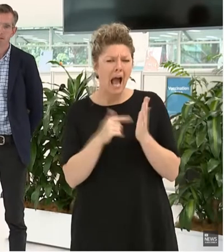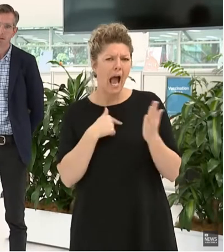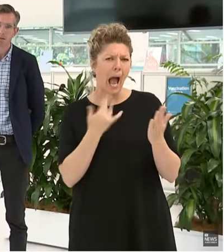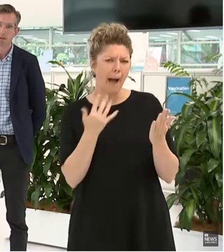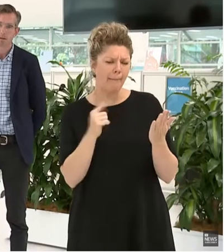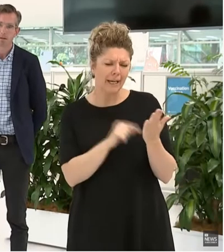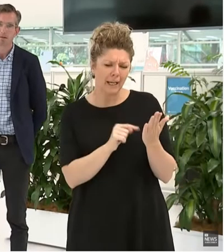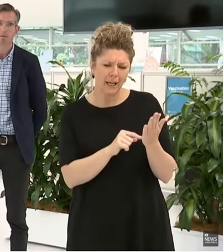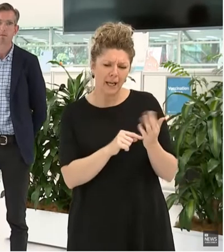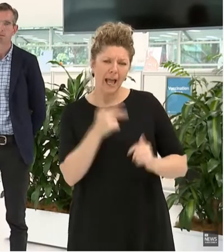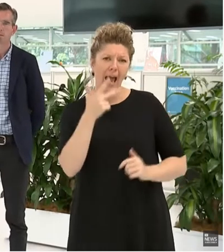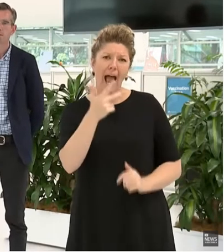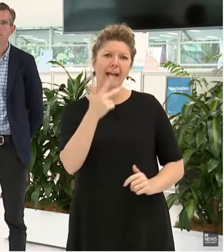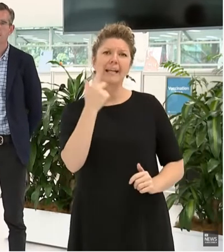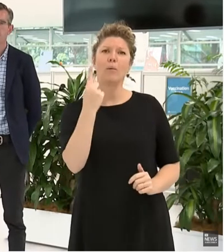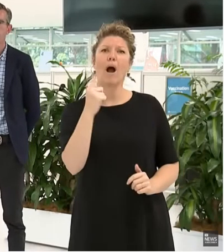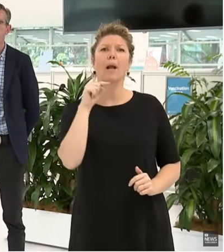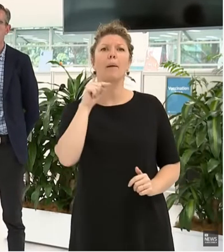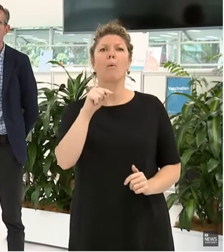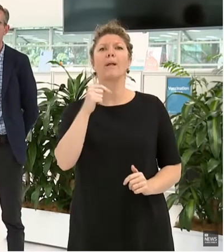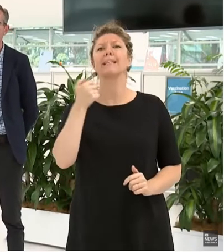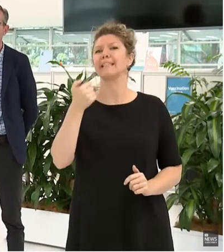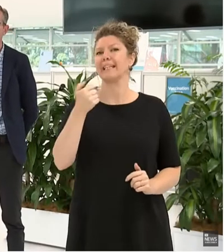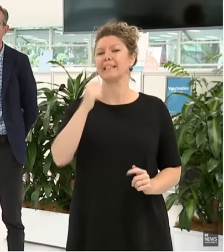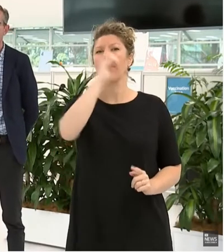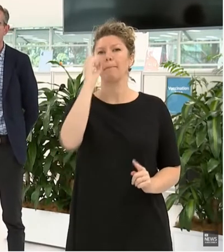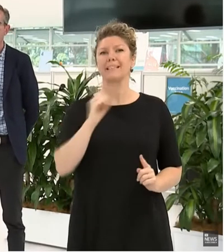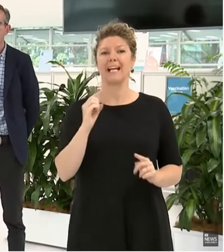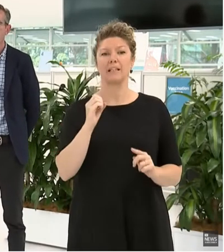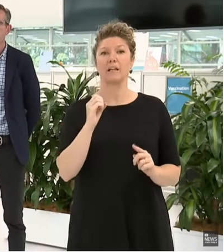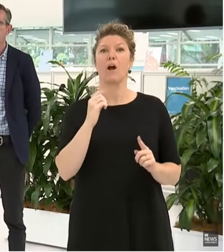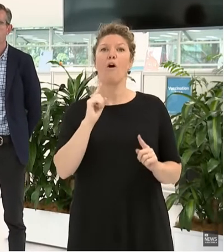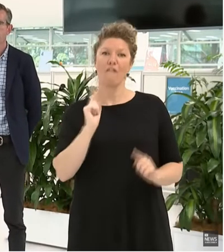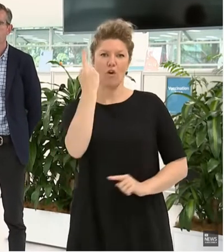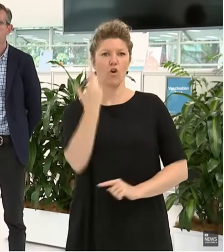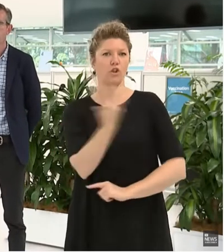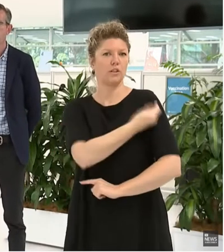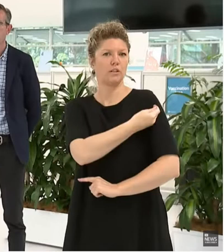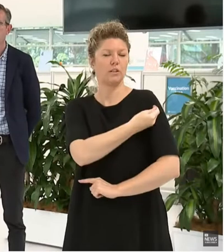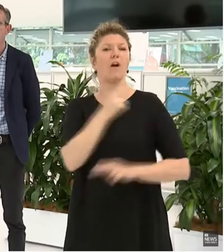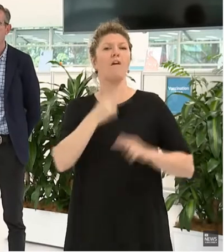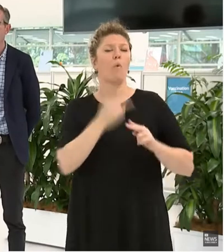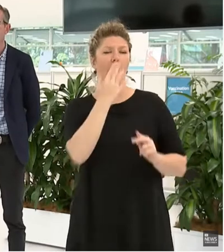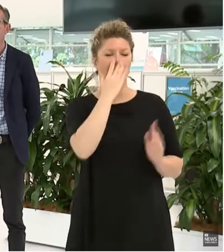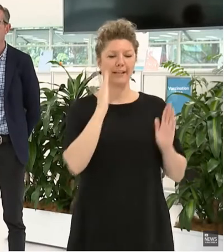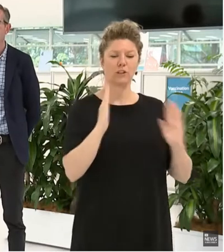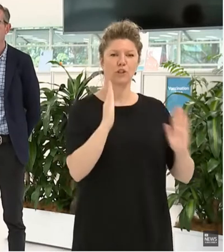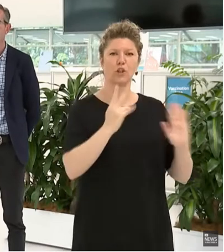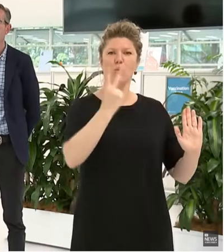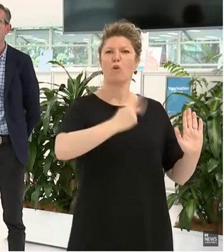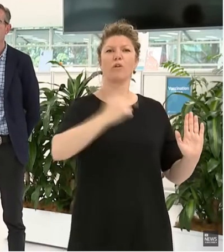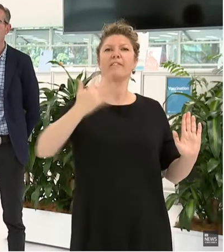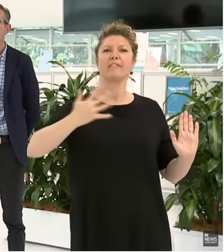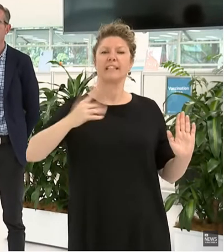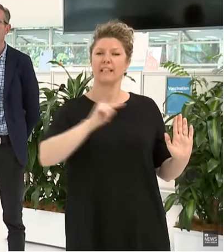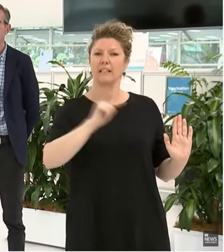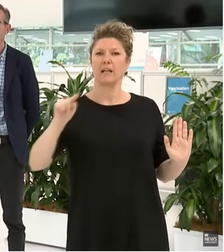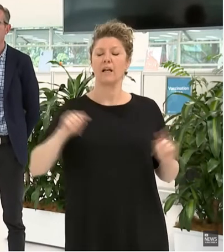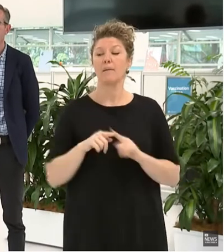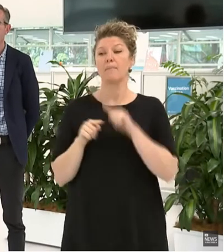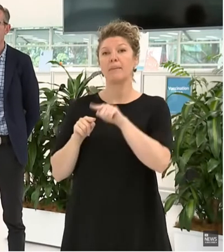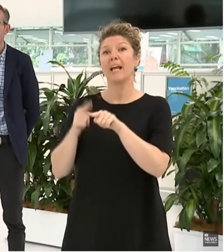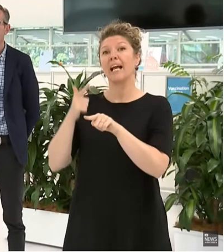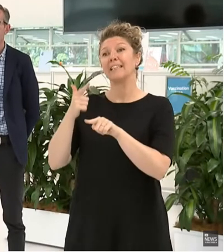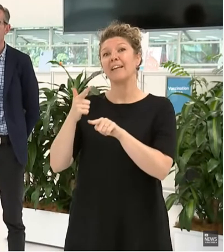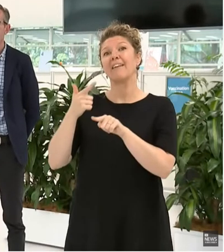at 81.6 for the first dose for 12 to 15-year-olds and 78.3% for the